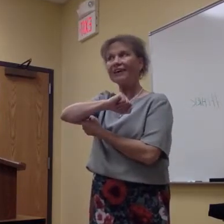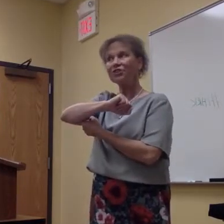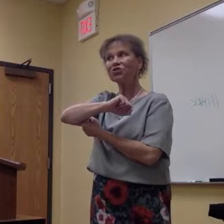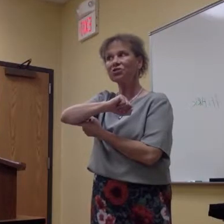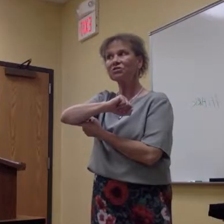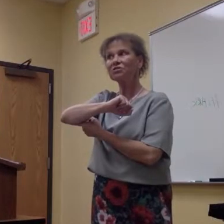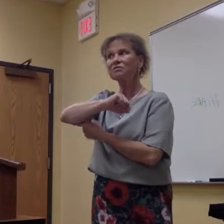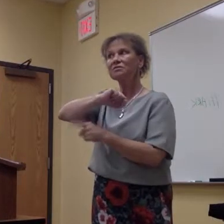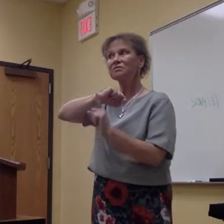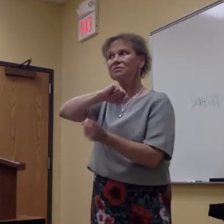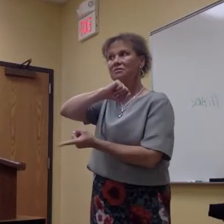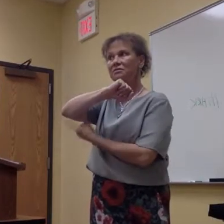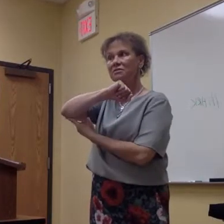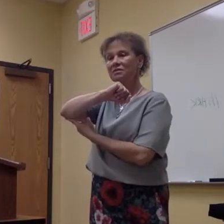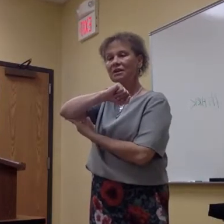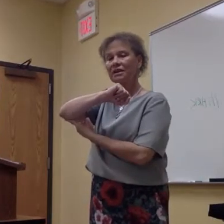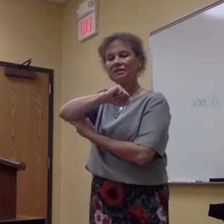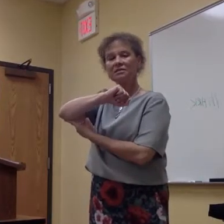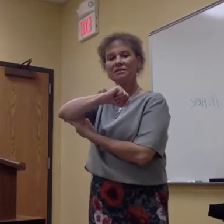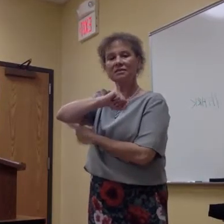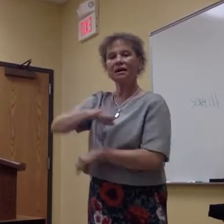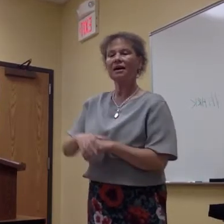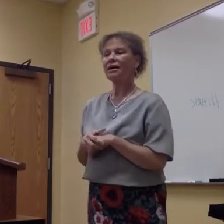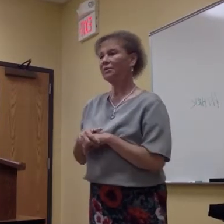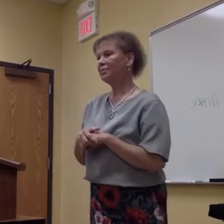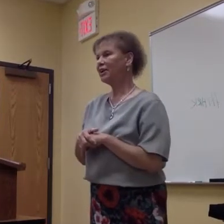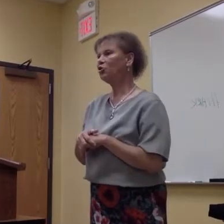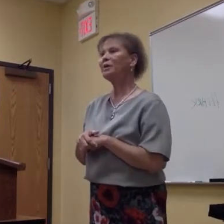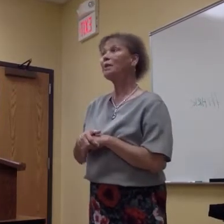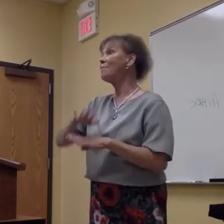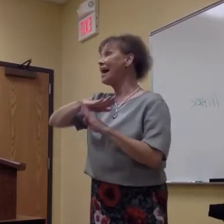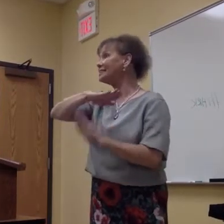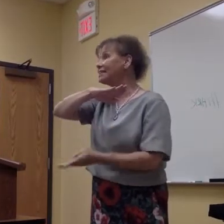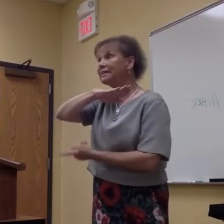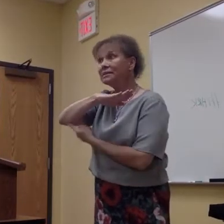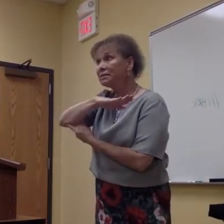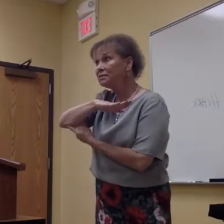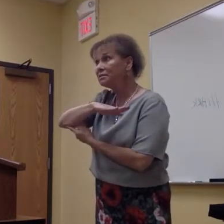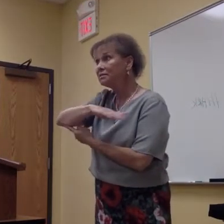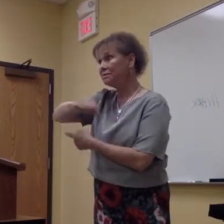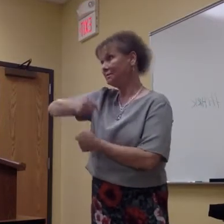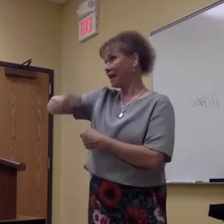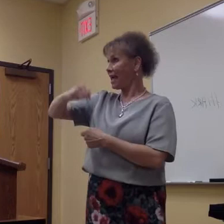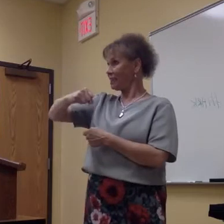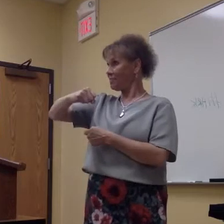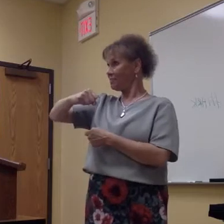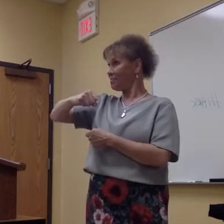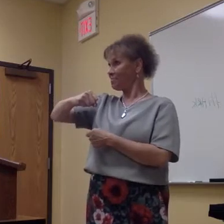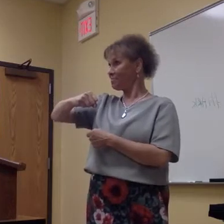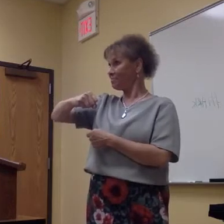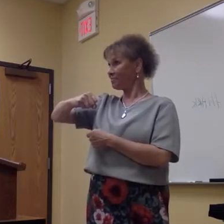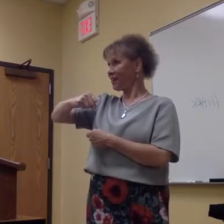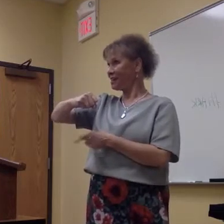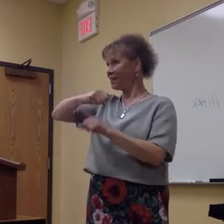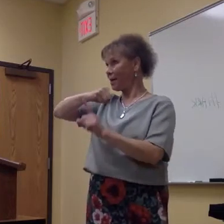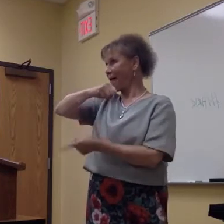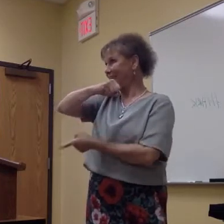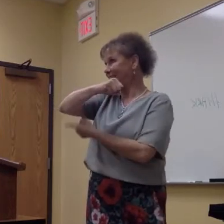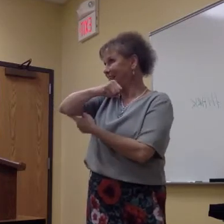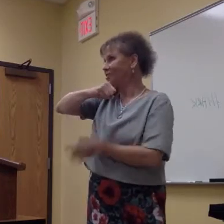trash, right? It could mean a basket. I had a basket